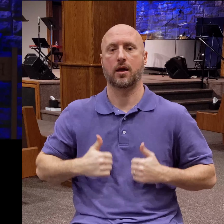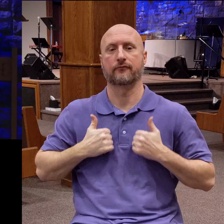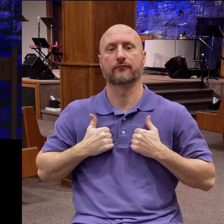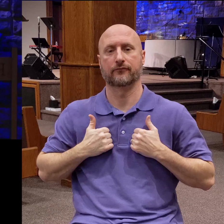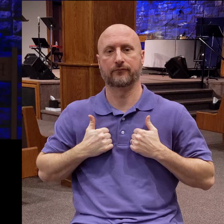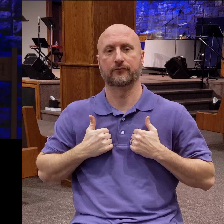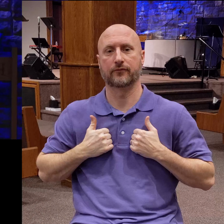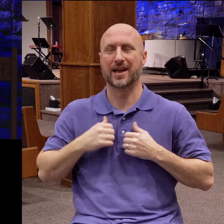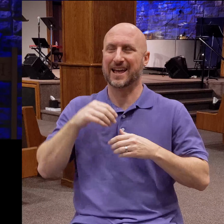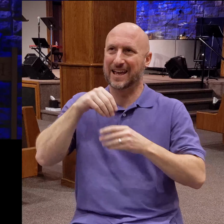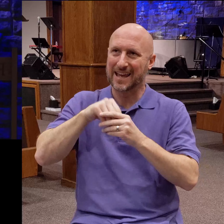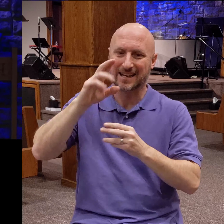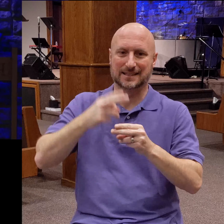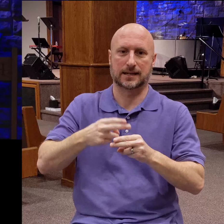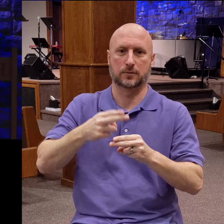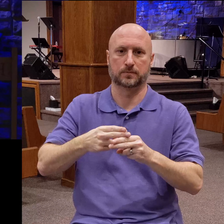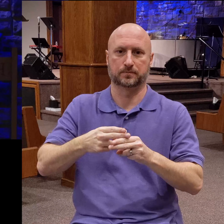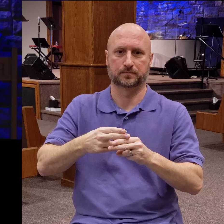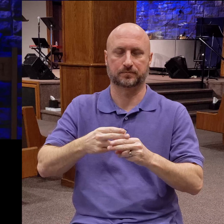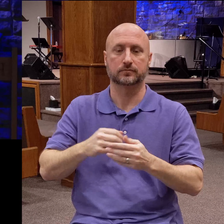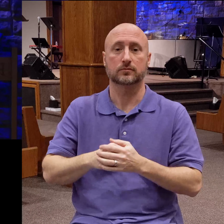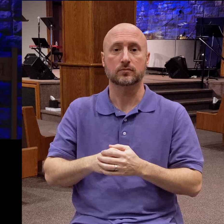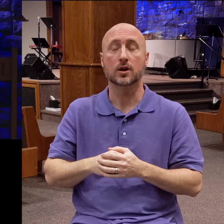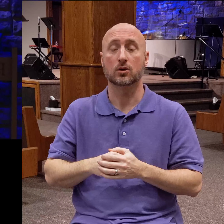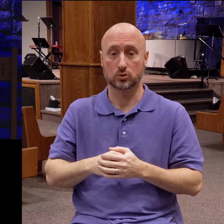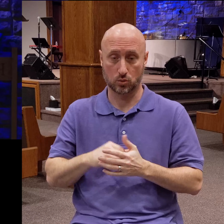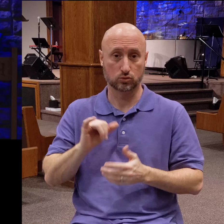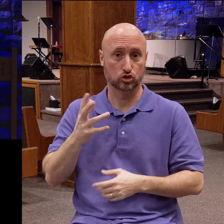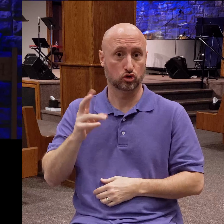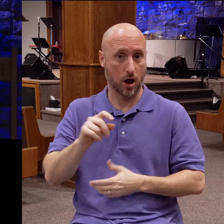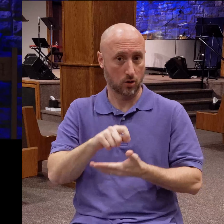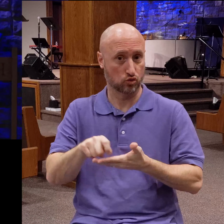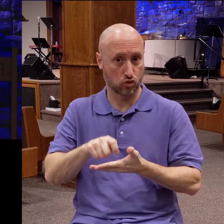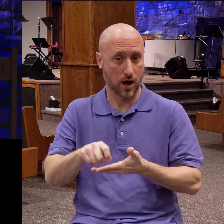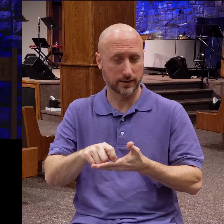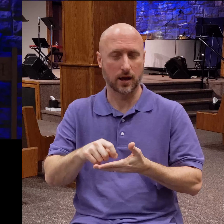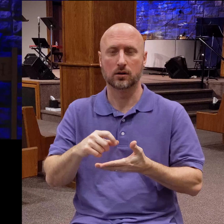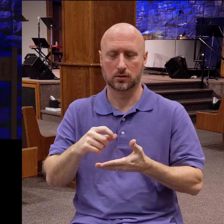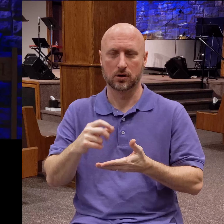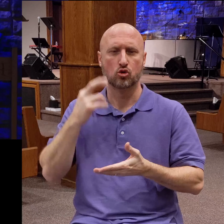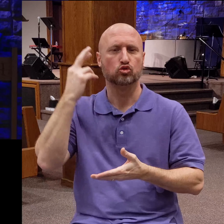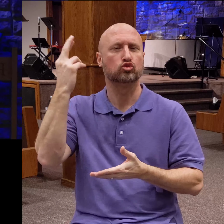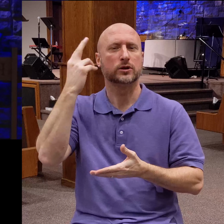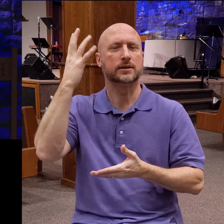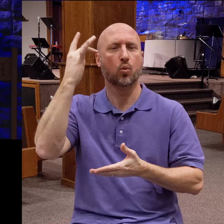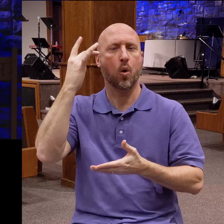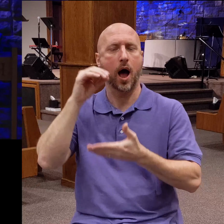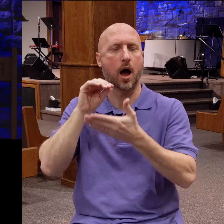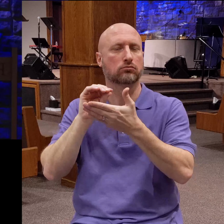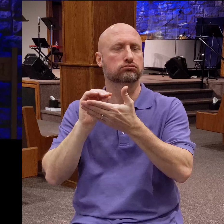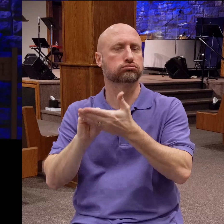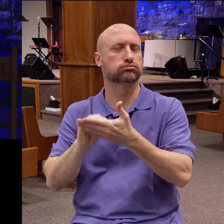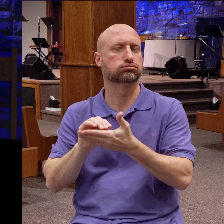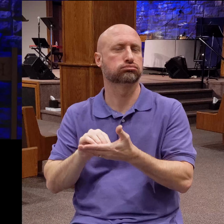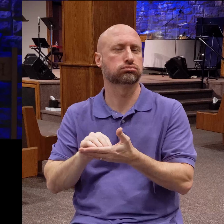life in his name. So he gives us the purpose here, why this is written. And he says it's